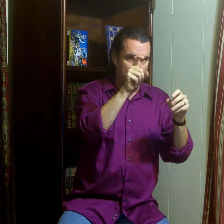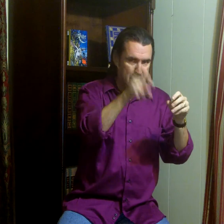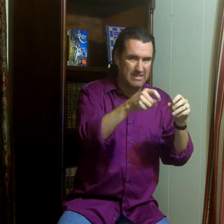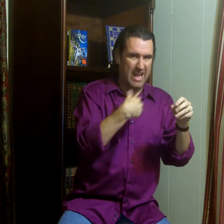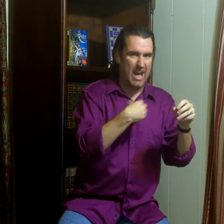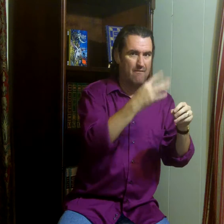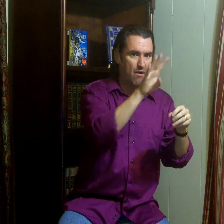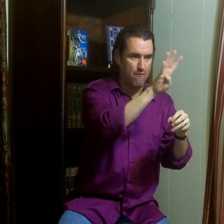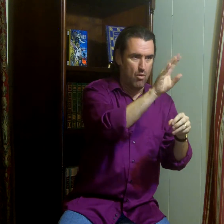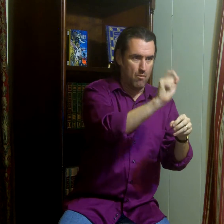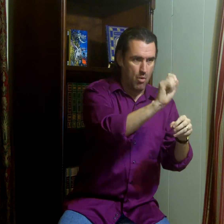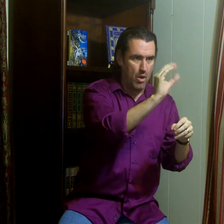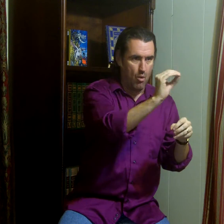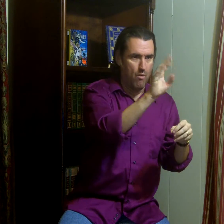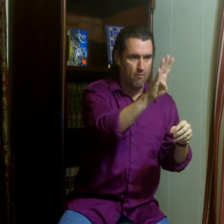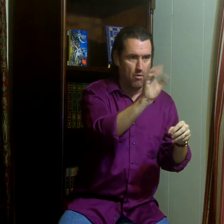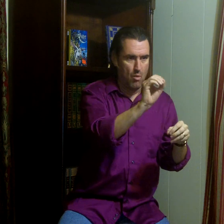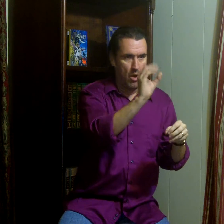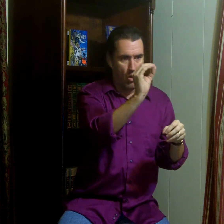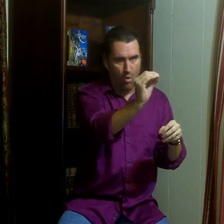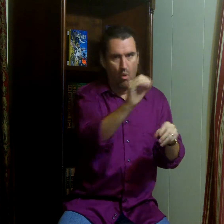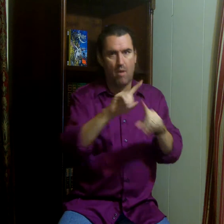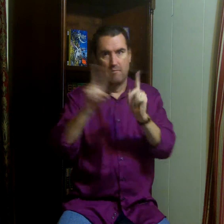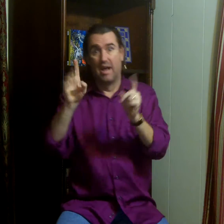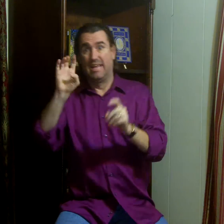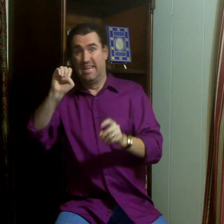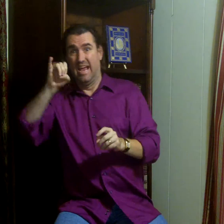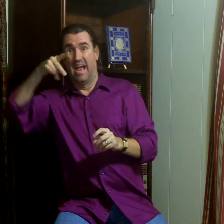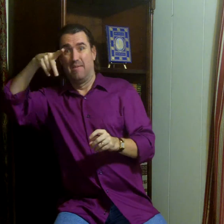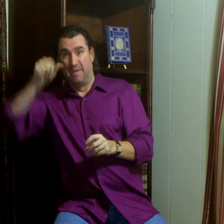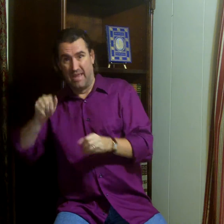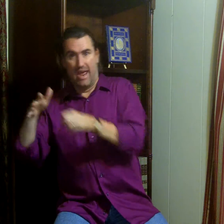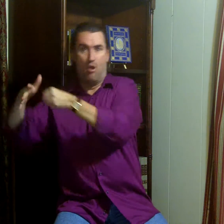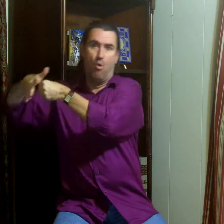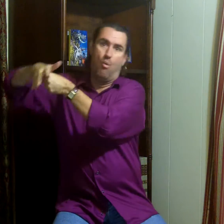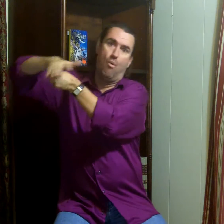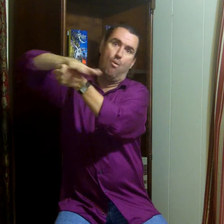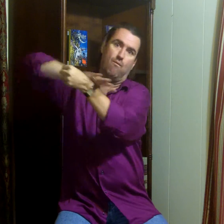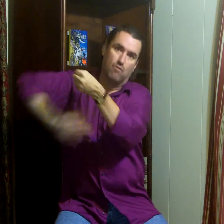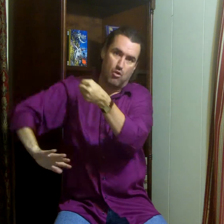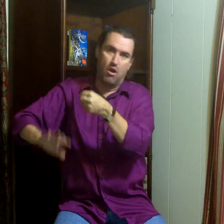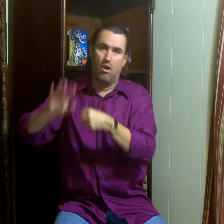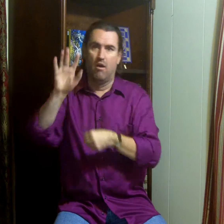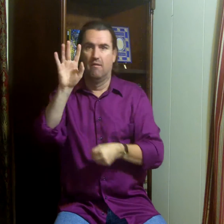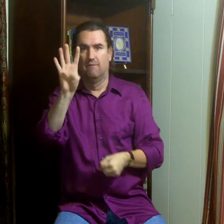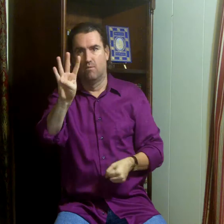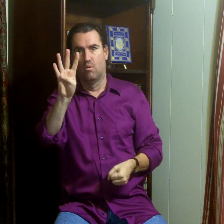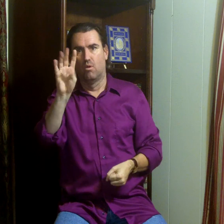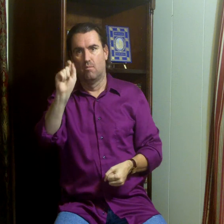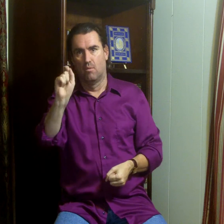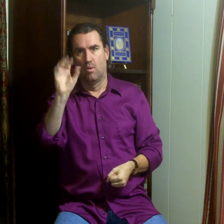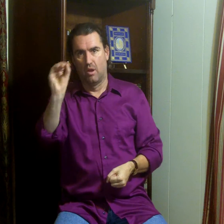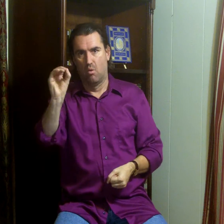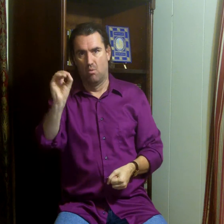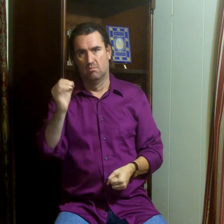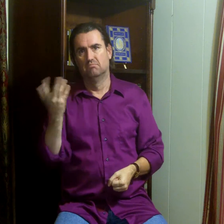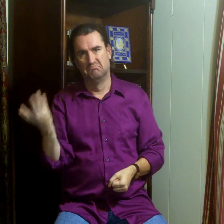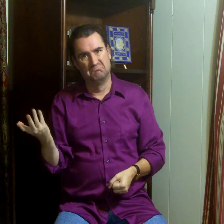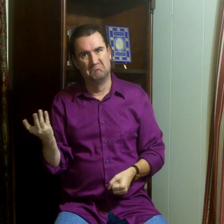to be a 4 or better if you want to be at the certified level for RID, or if you live in California for the K-12 system in